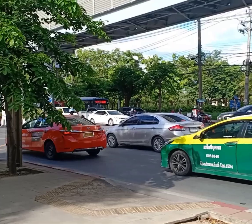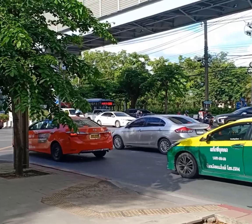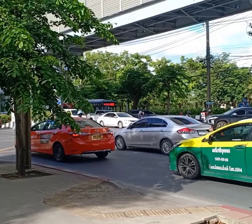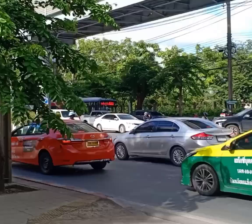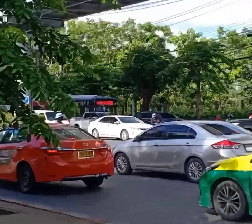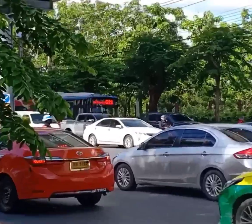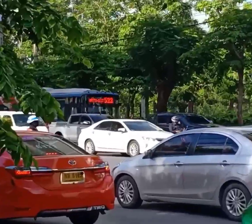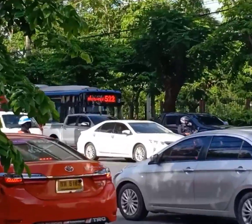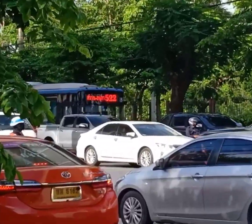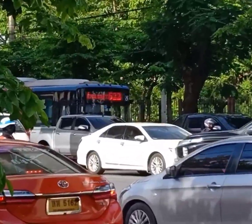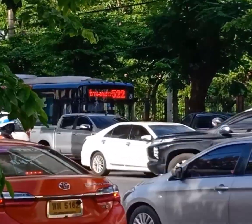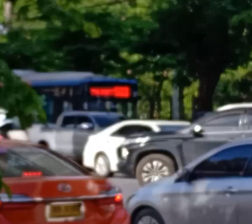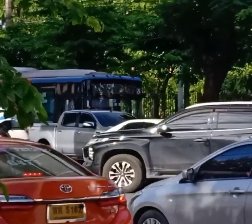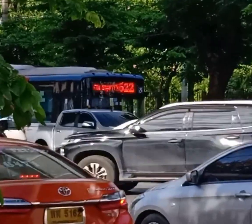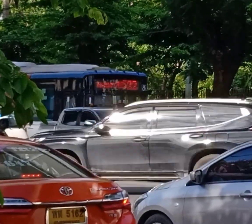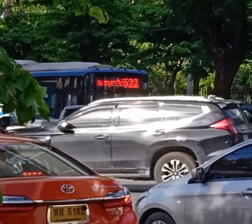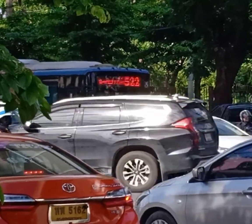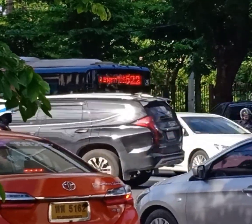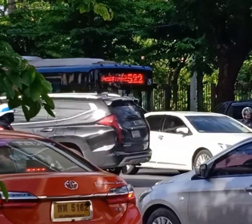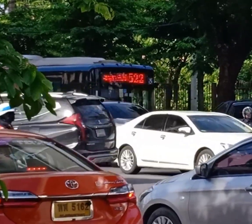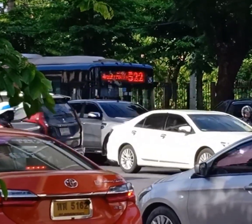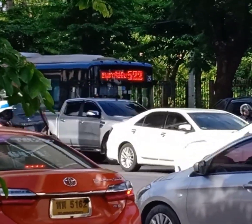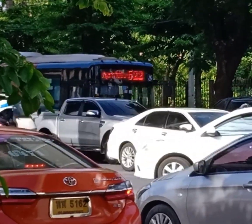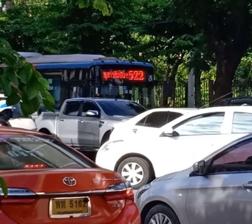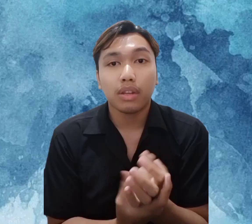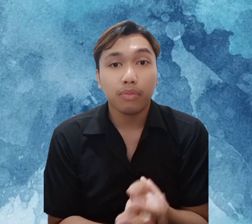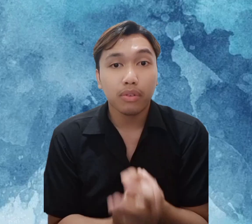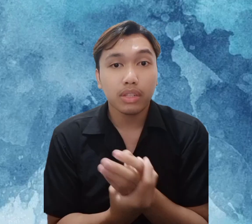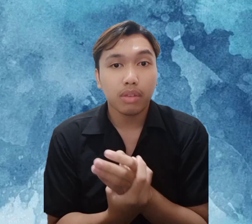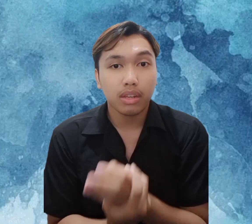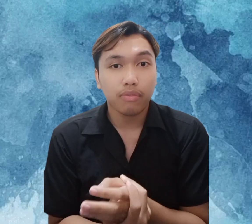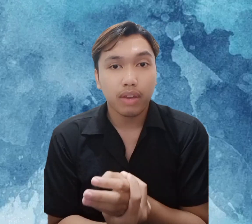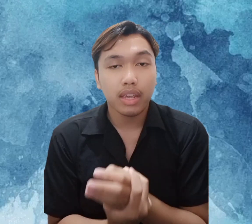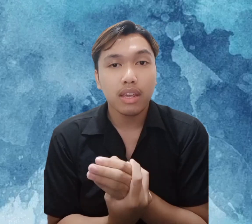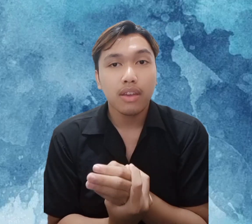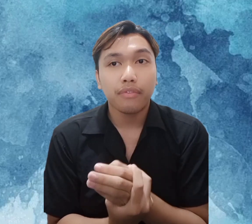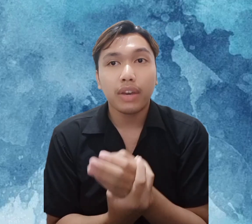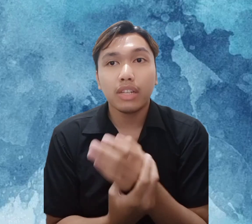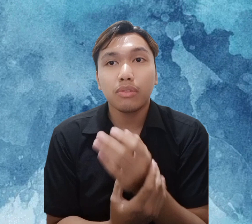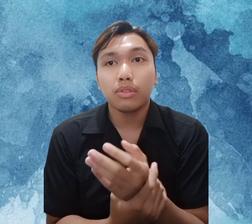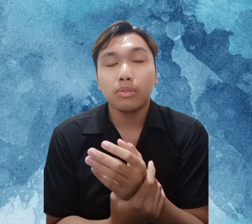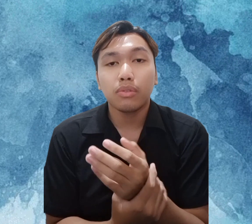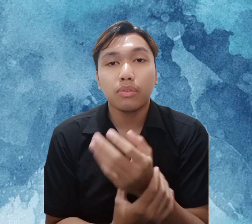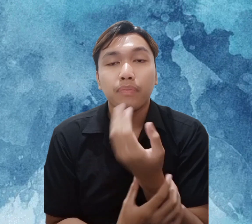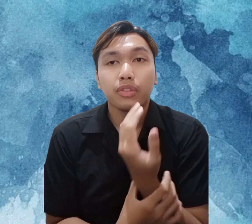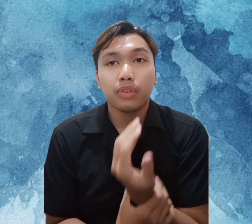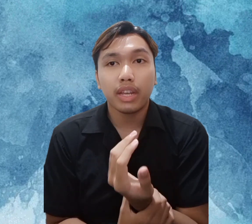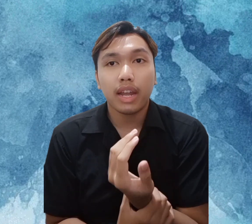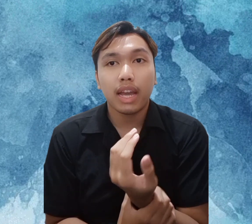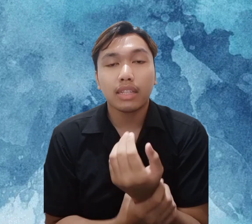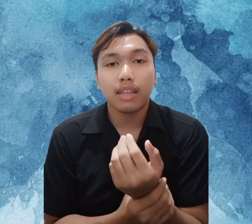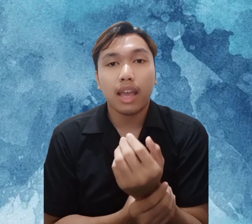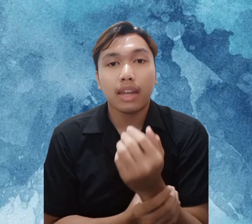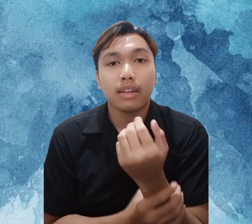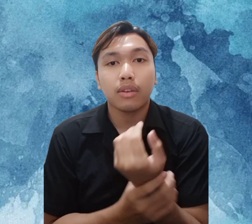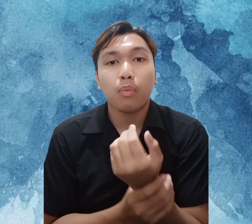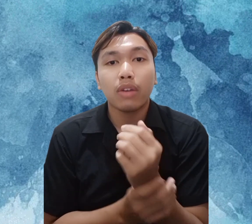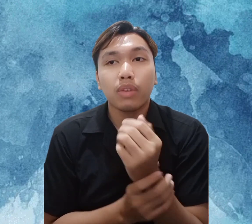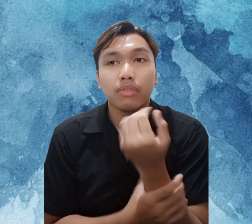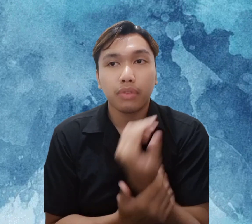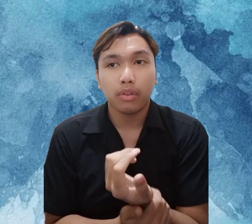conditioning passenger car and the member 22, 24, 25, 522, 39 and